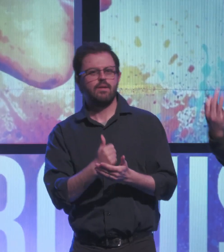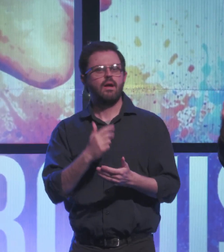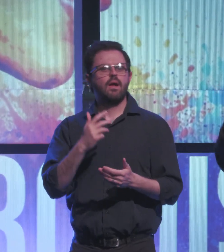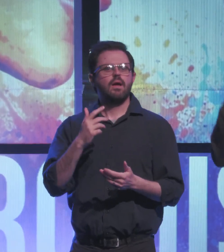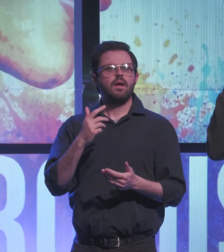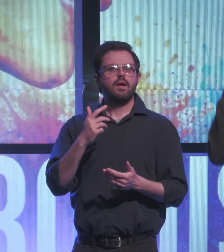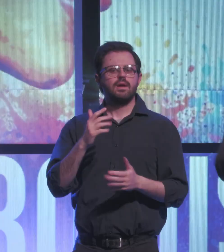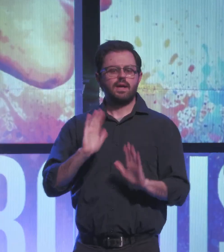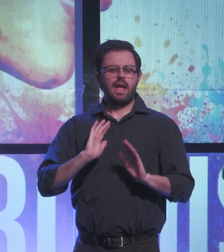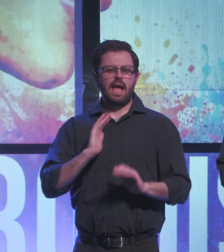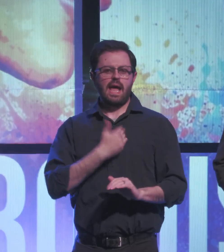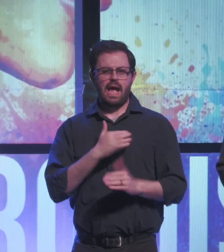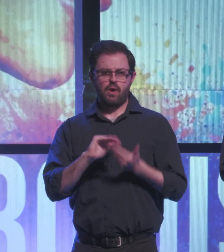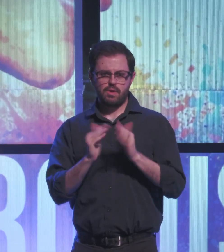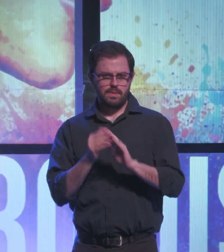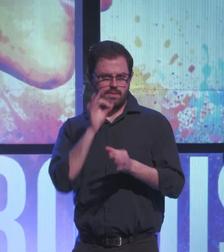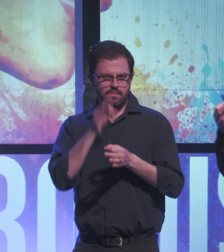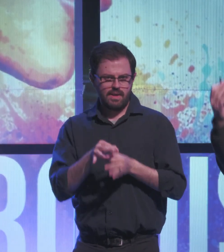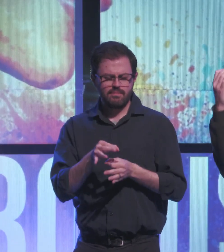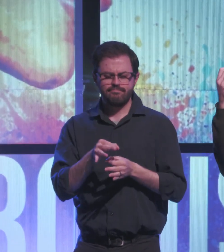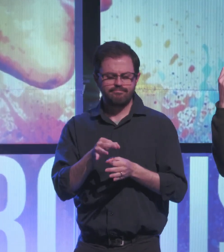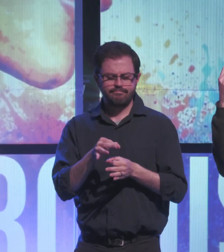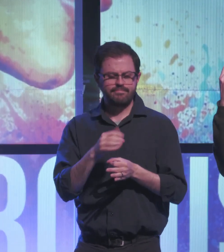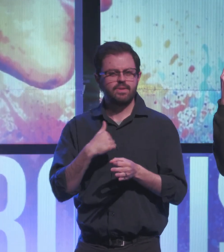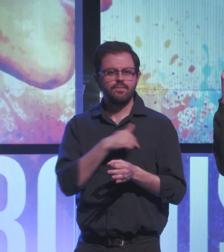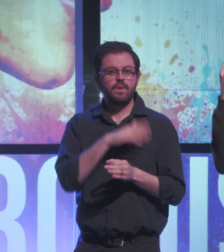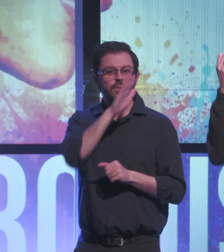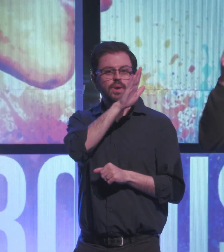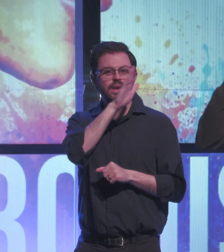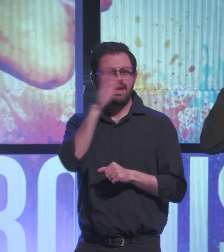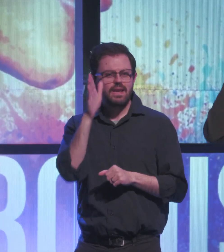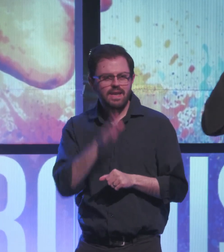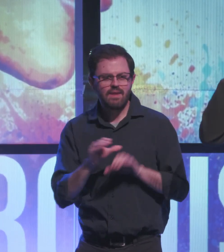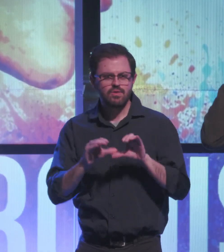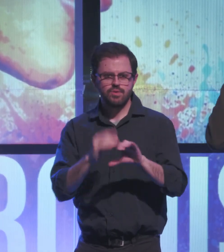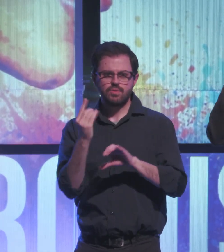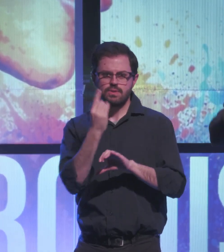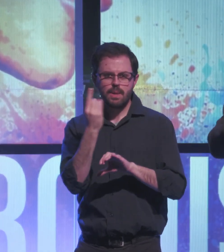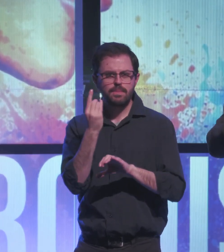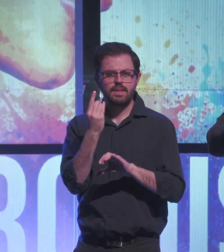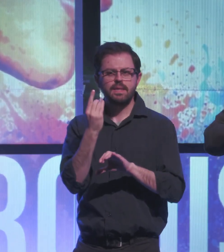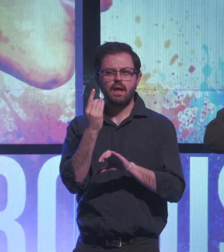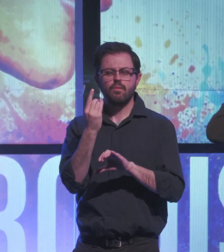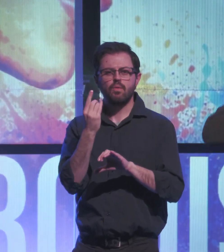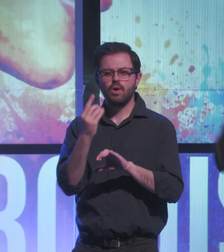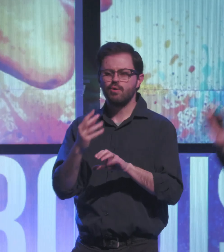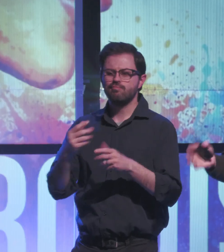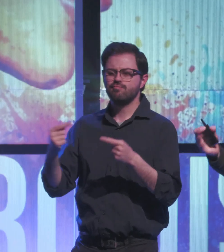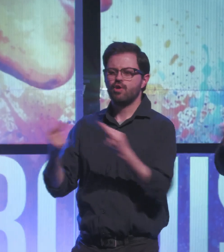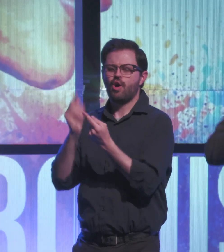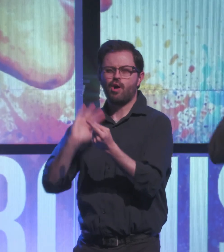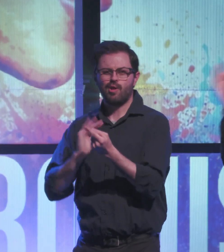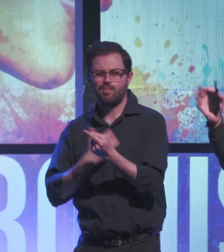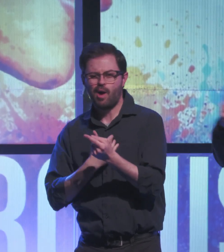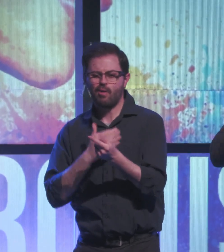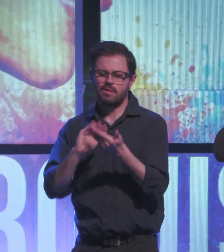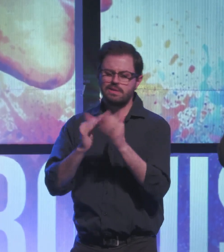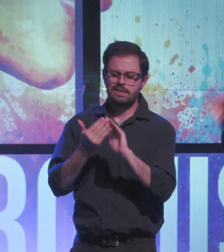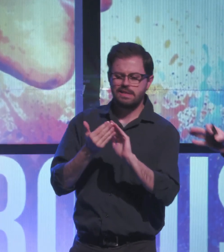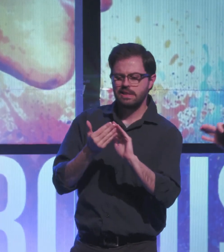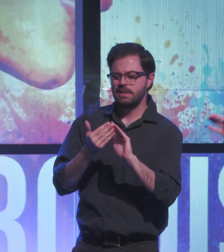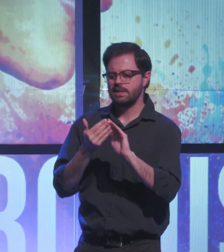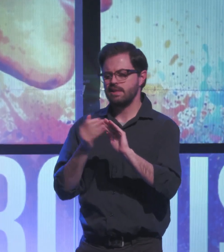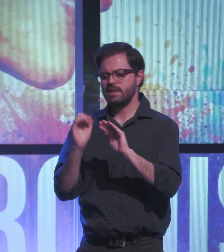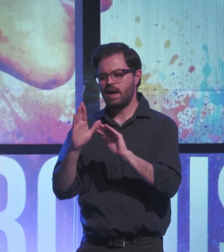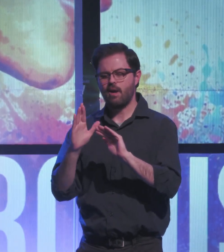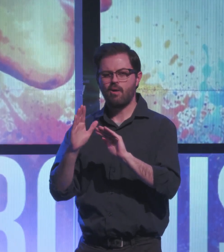community of faith, never going to do anything that harms the prosperity, the development of our city, of our community, in our move, in any of